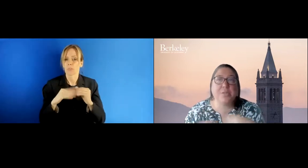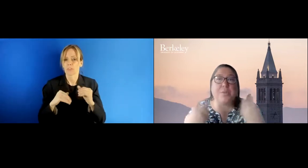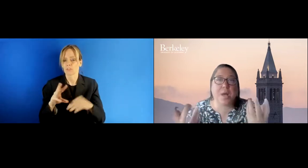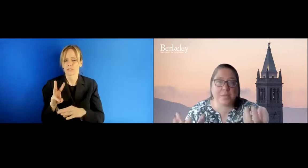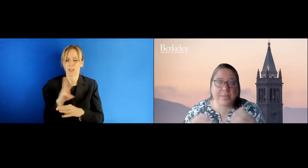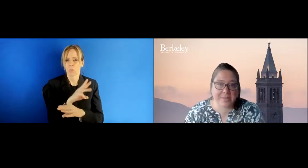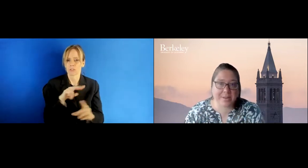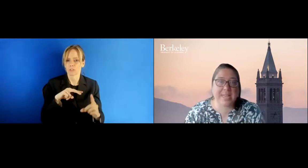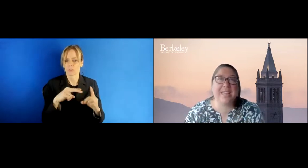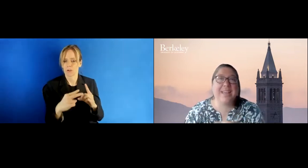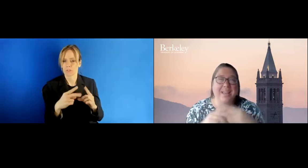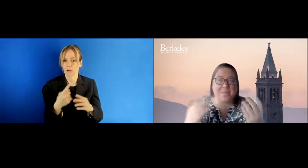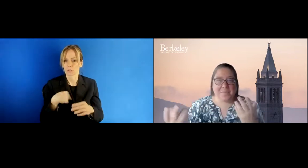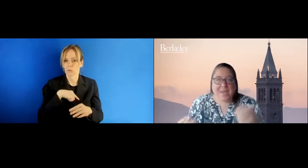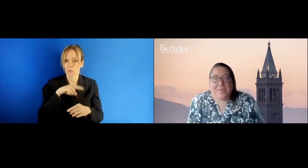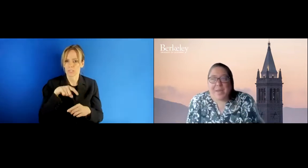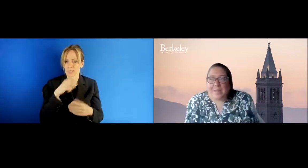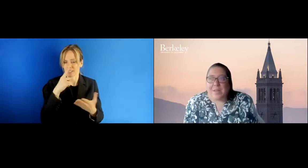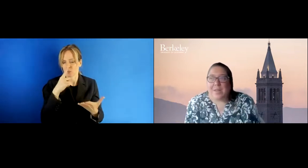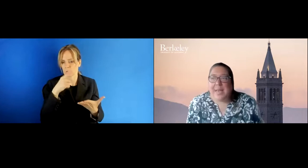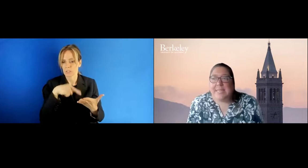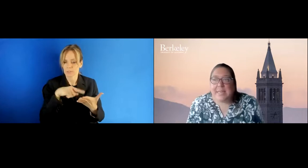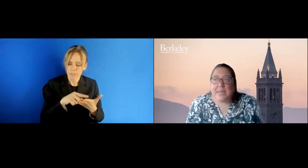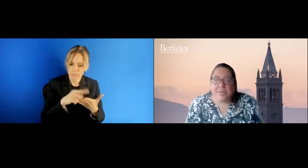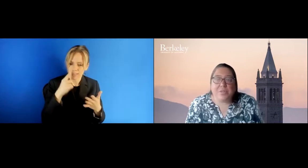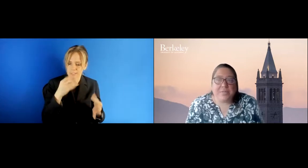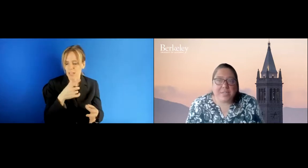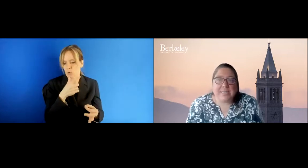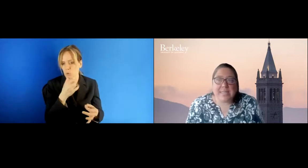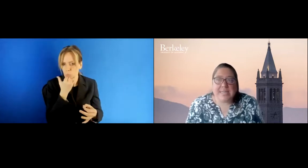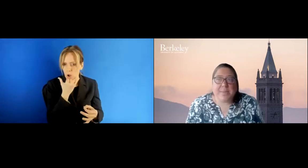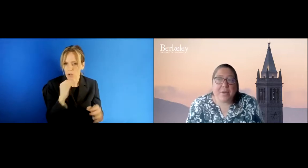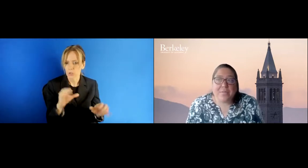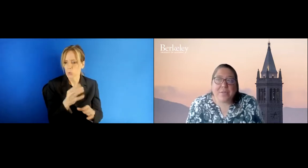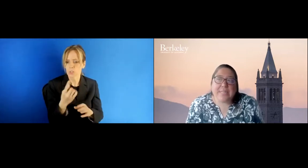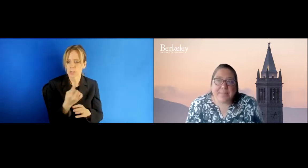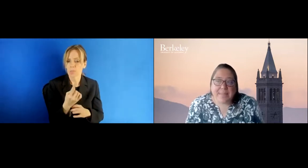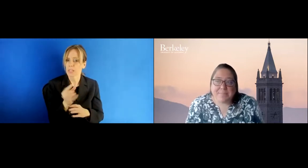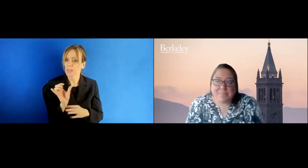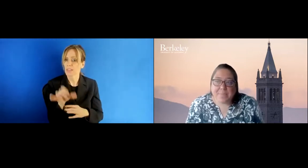wrong, do something about it. That idea of restorative justice, I think, is powerful and timely.